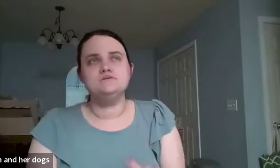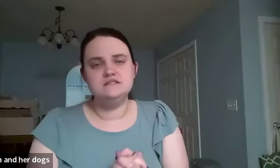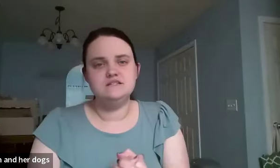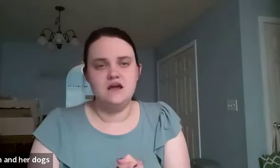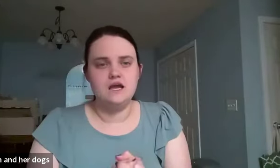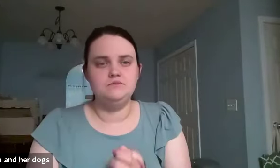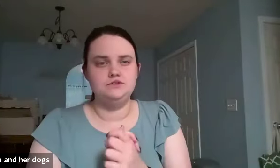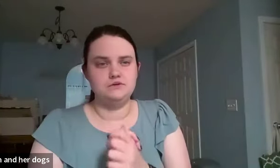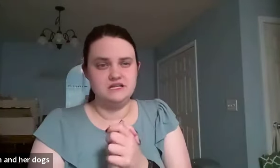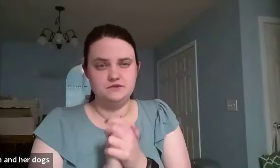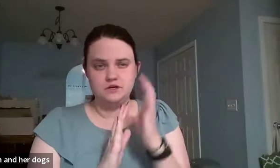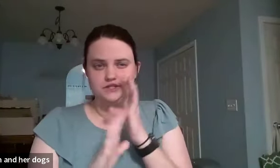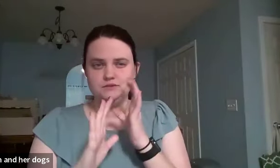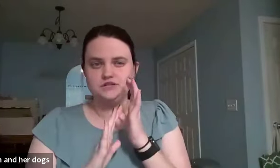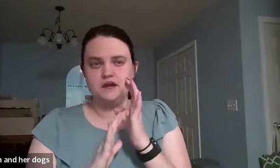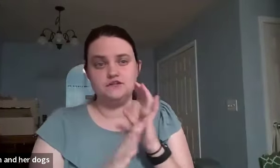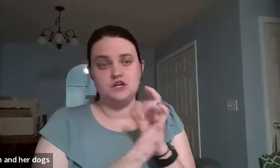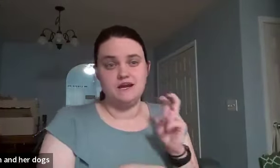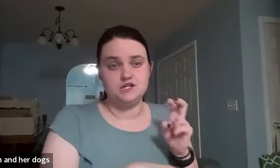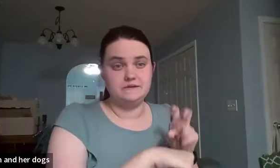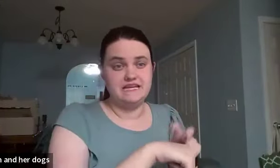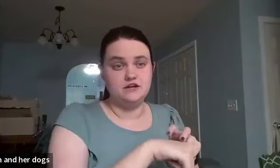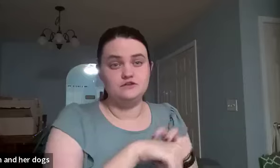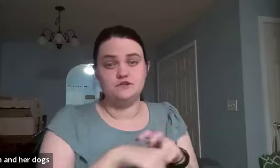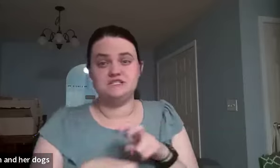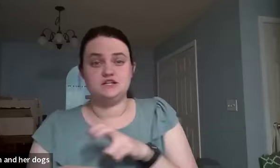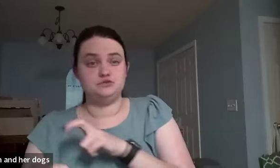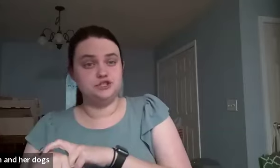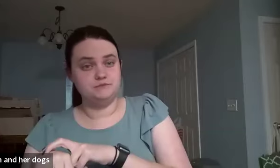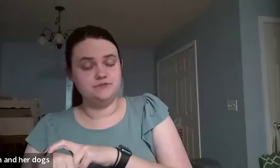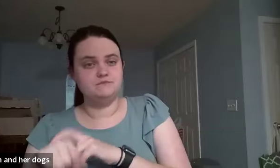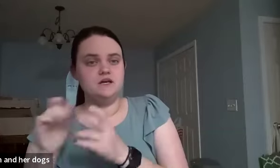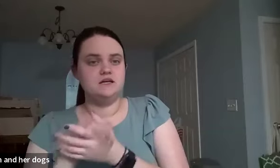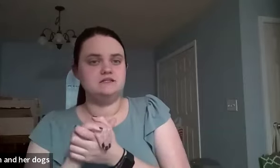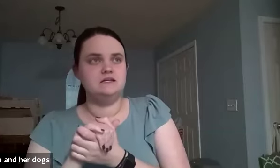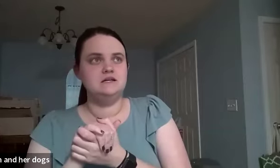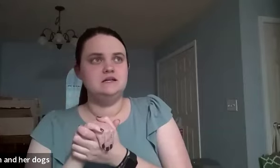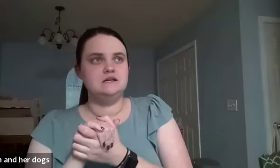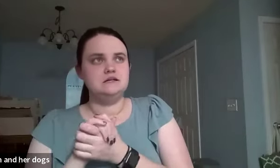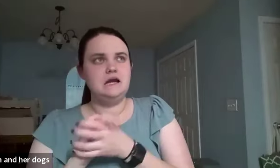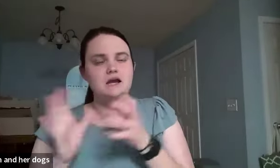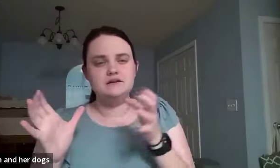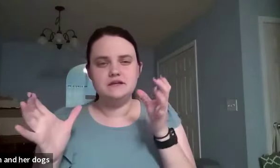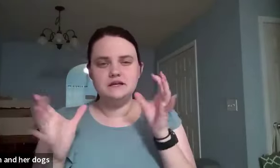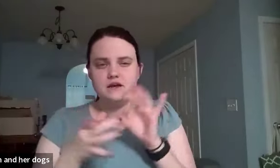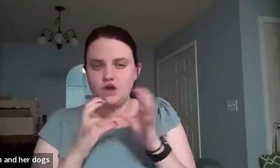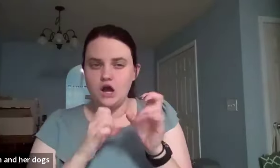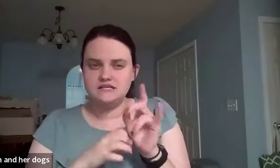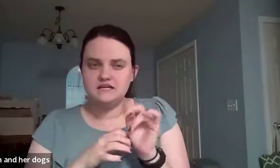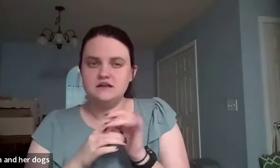Most of the time, you don't always have to worry too much about if you're talking about actual potatoes versus actual chips, because kind of like the context